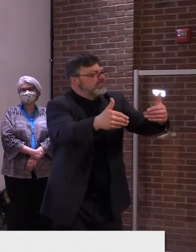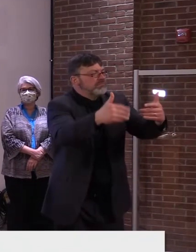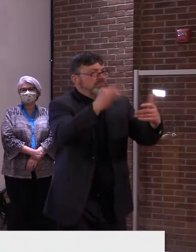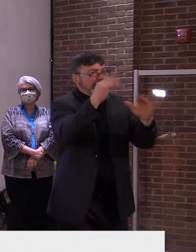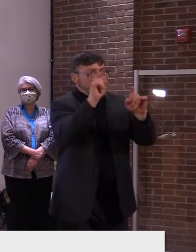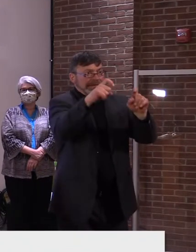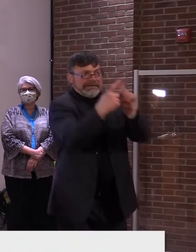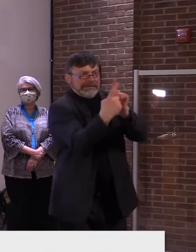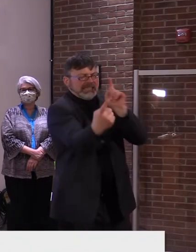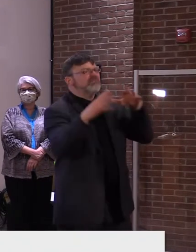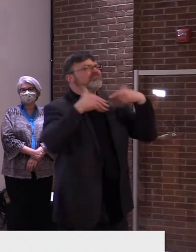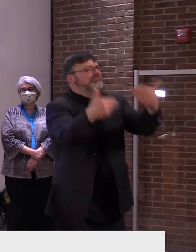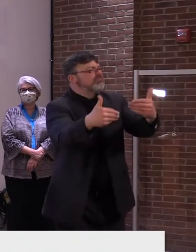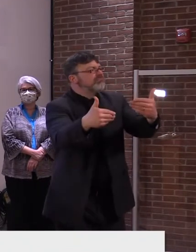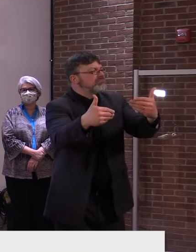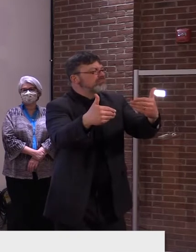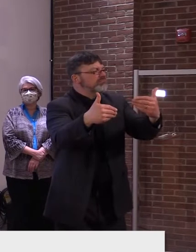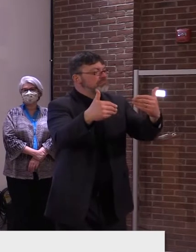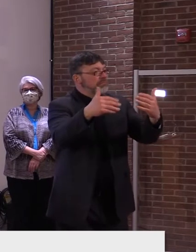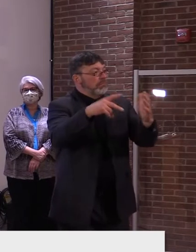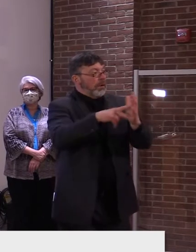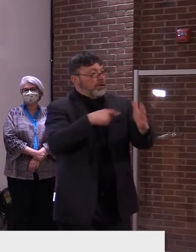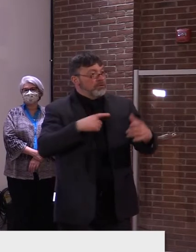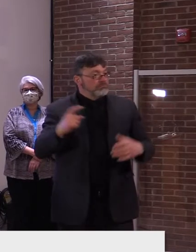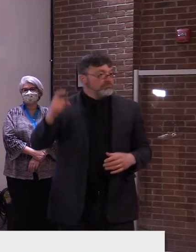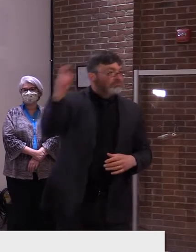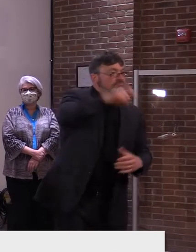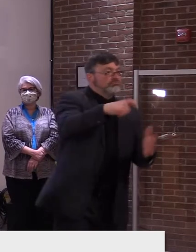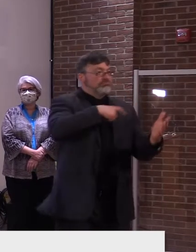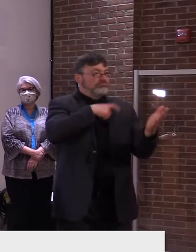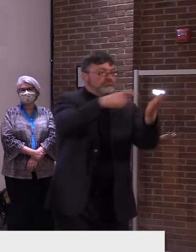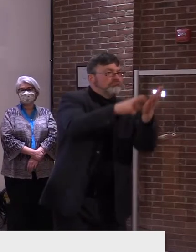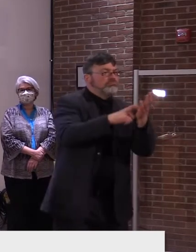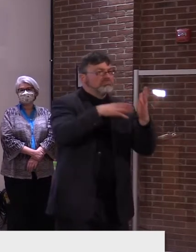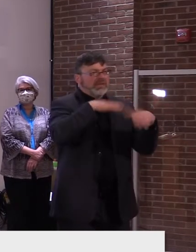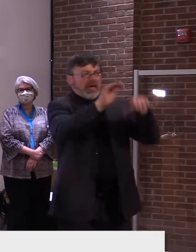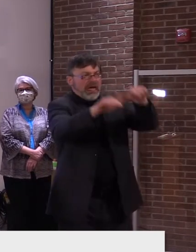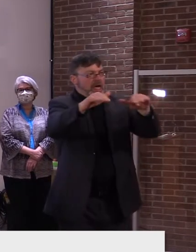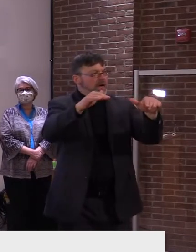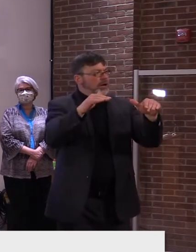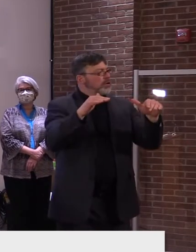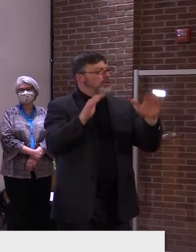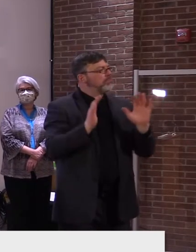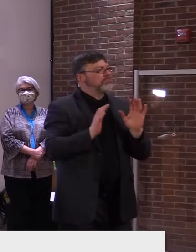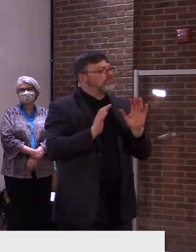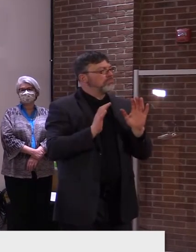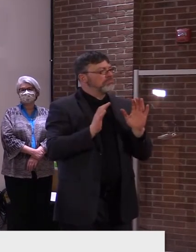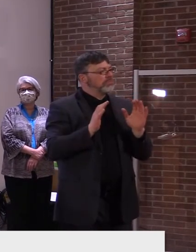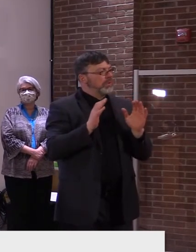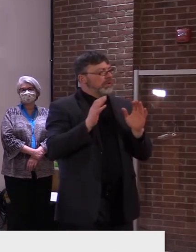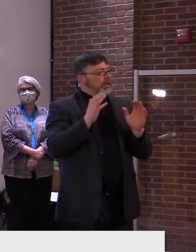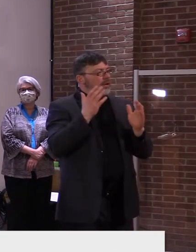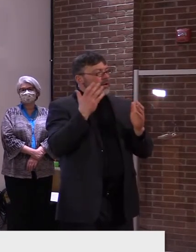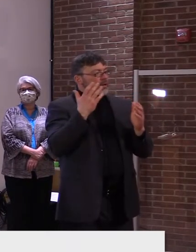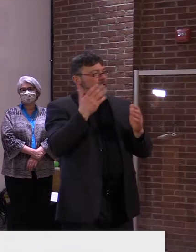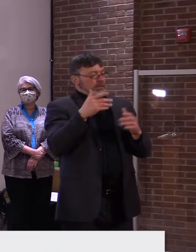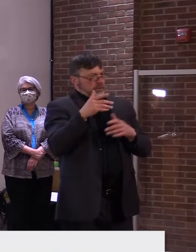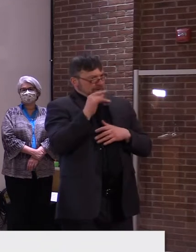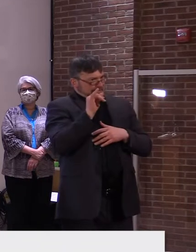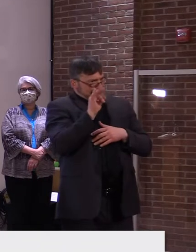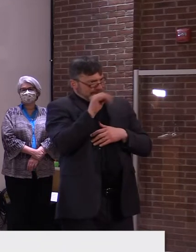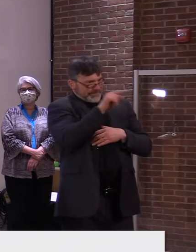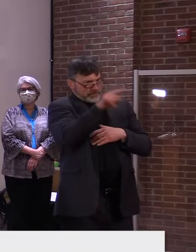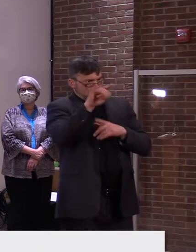continue to wear masks, and we would advocate that it might make sense to. But I would see at that point in